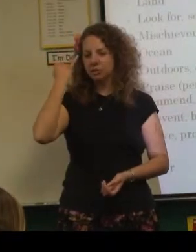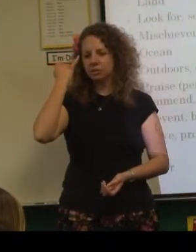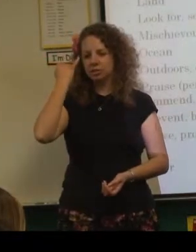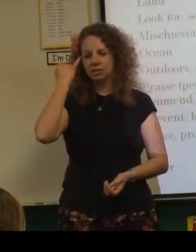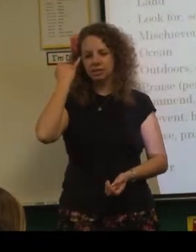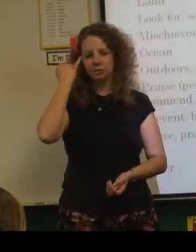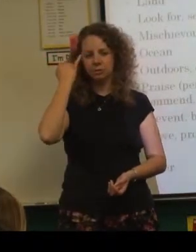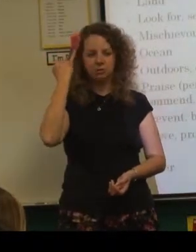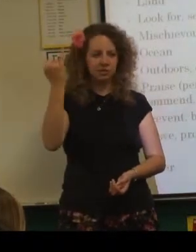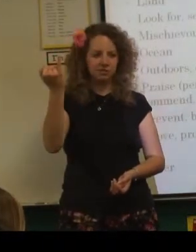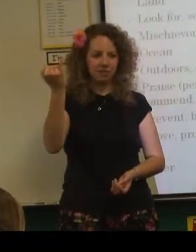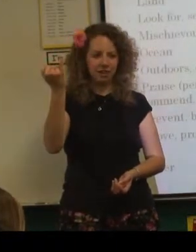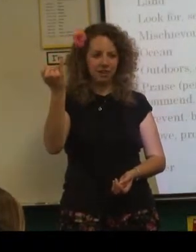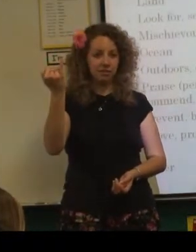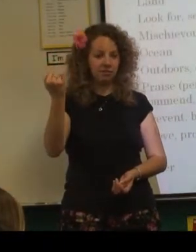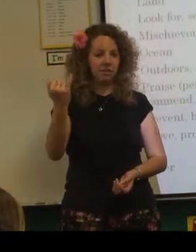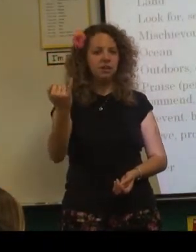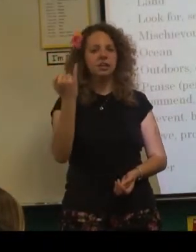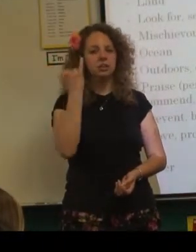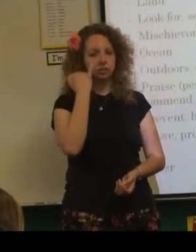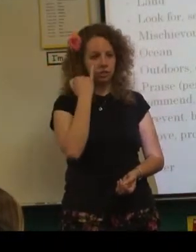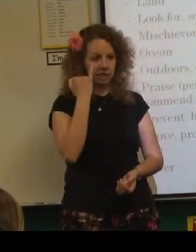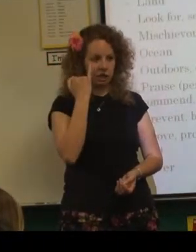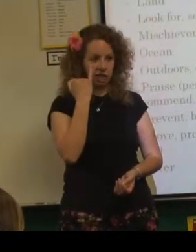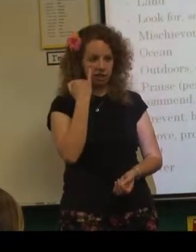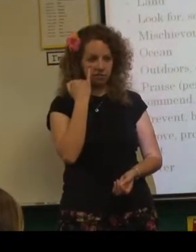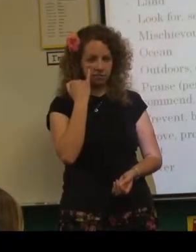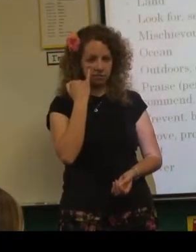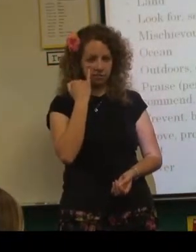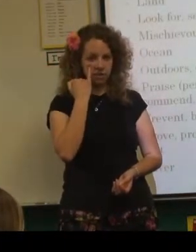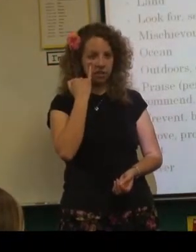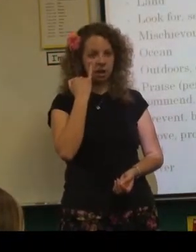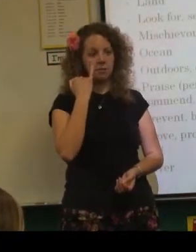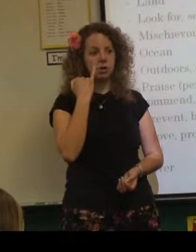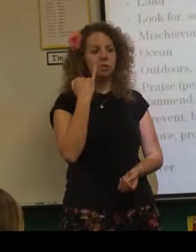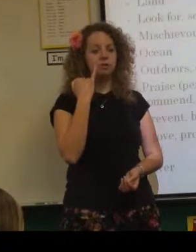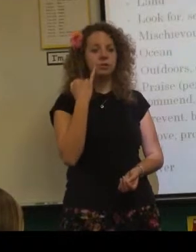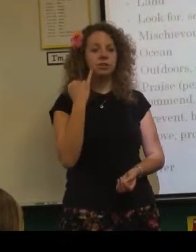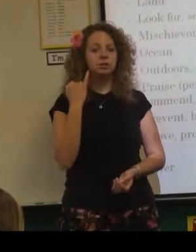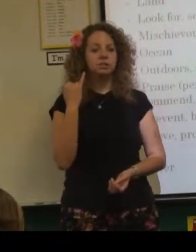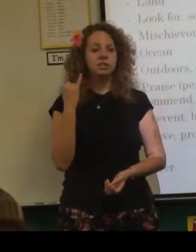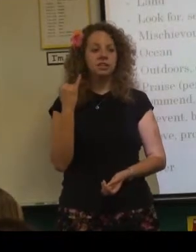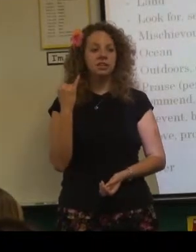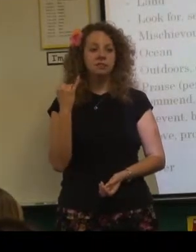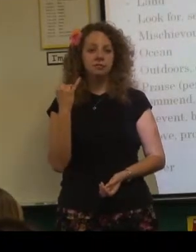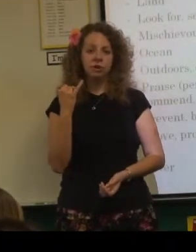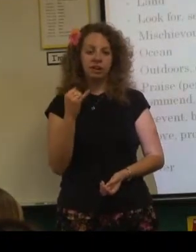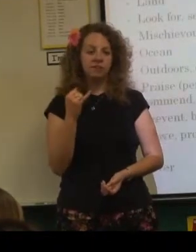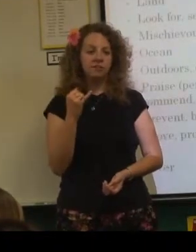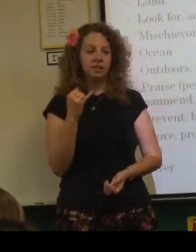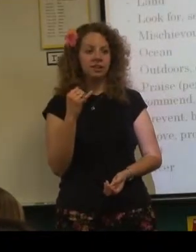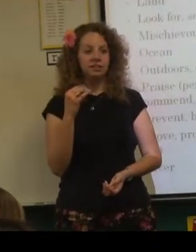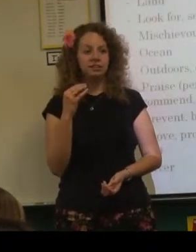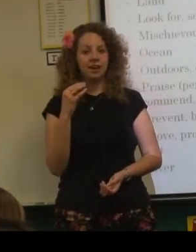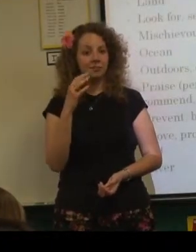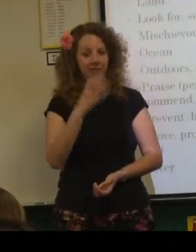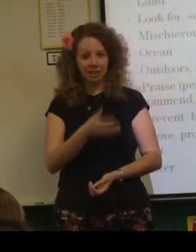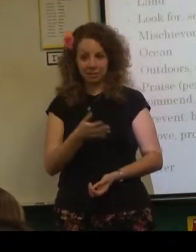usually see anyone use it for if. It's usually here. If. The other one that you'll see for if is the